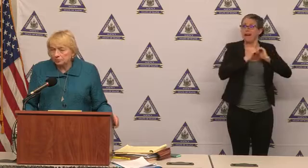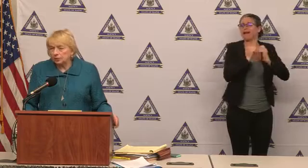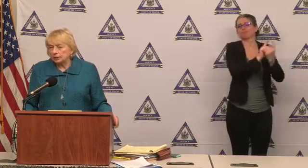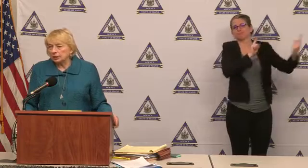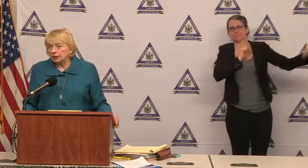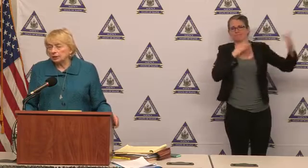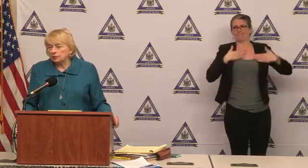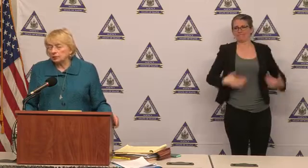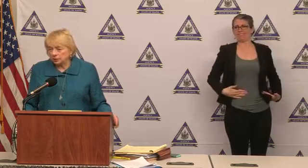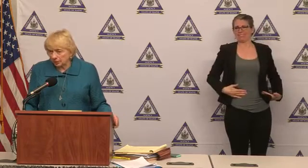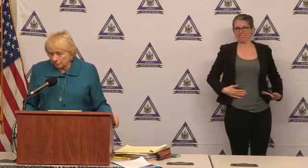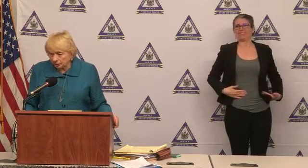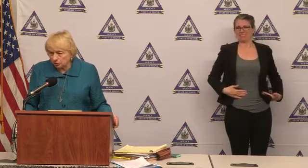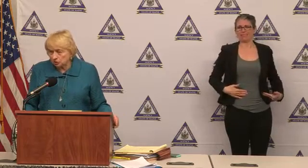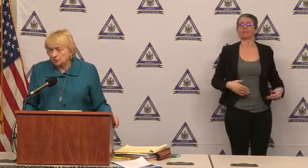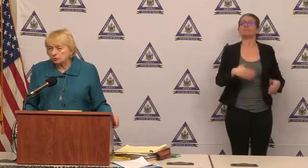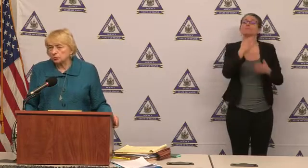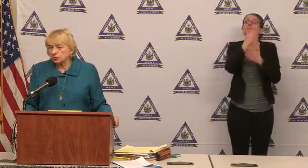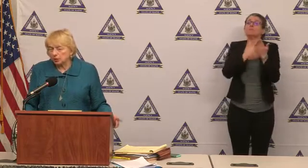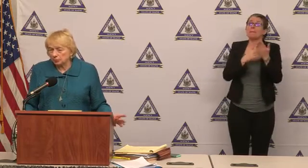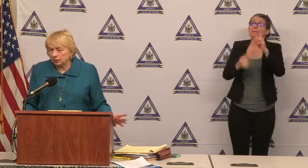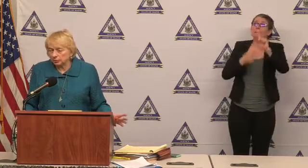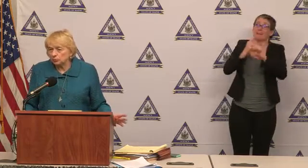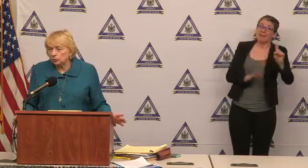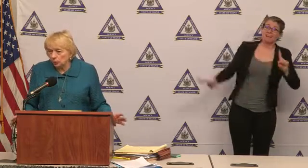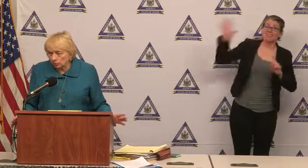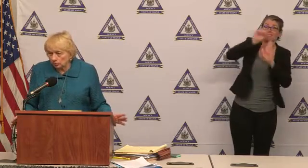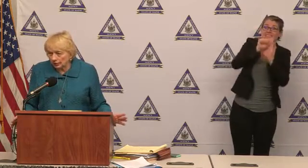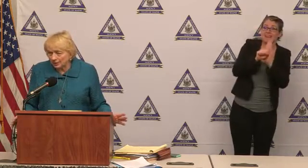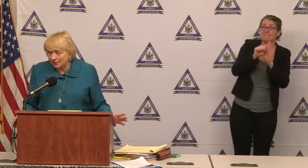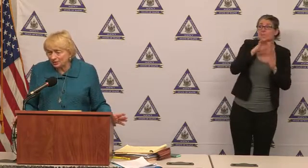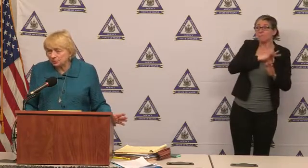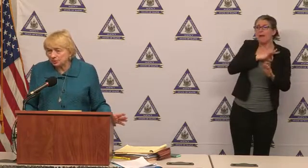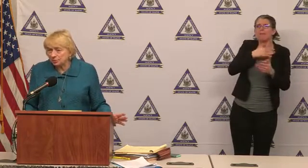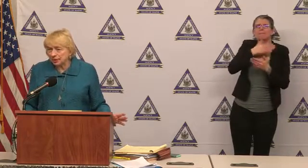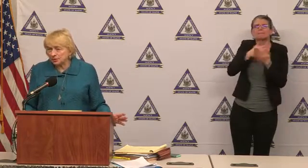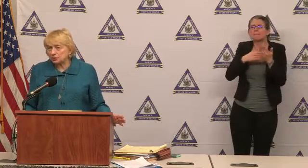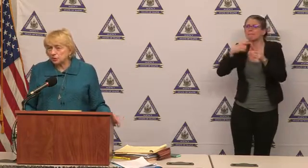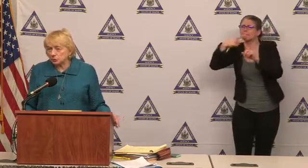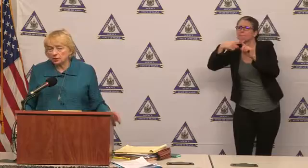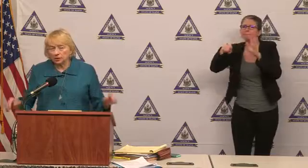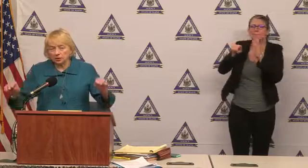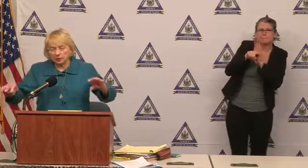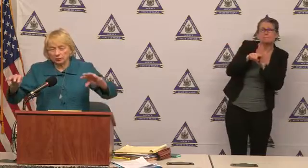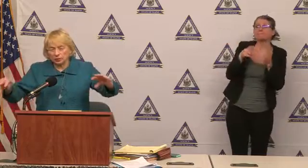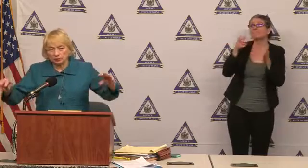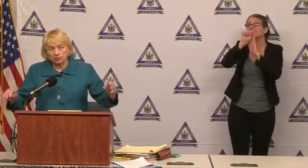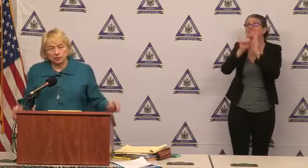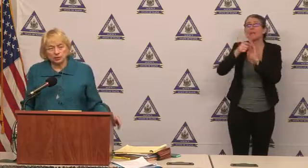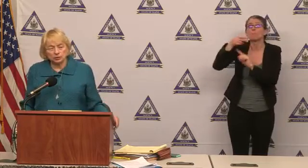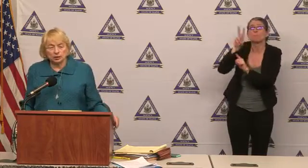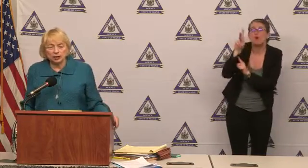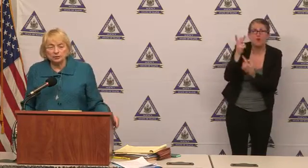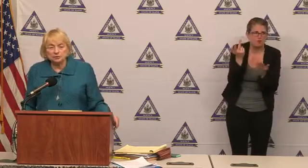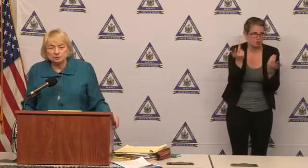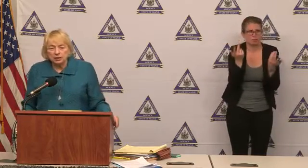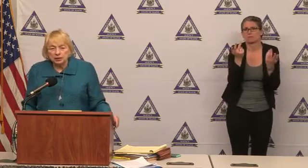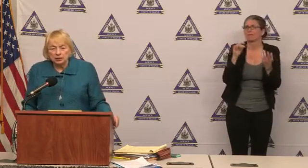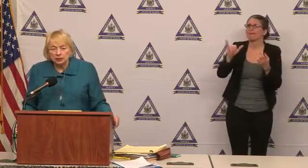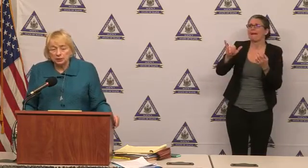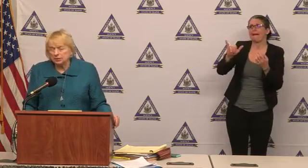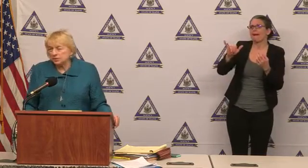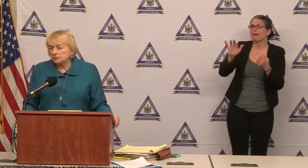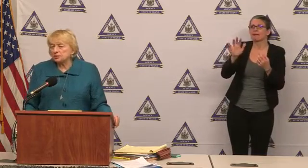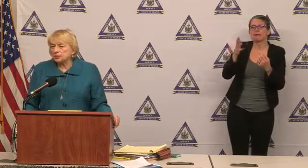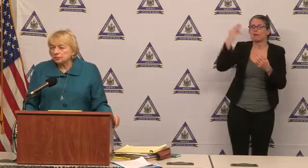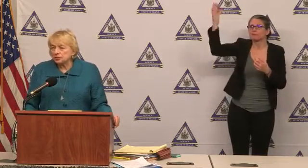parks, talked about the beaches. We've talked about what local entities and municipalities are doing in their own locales,